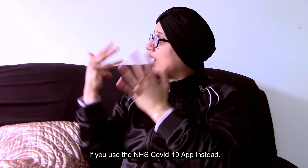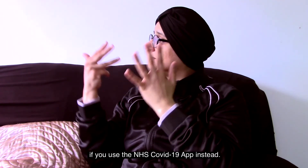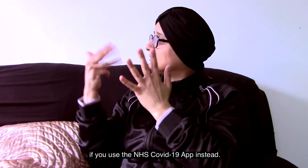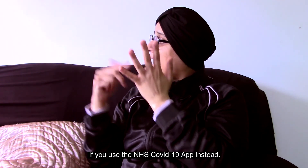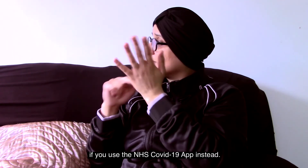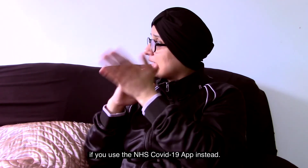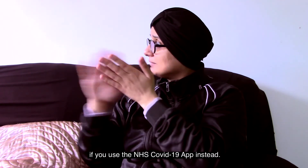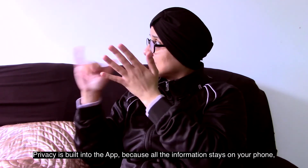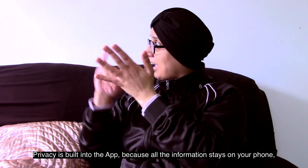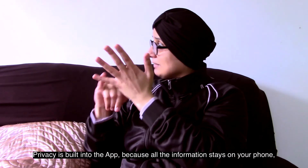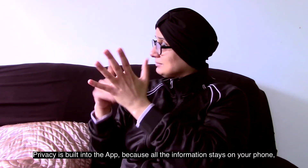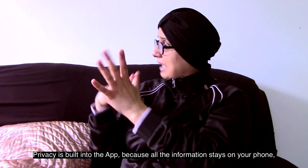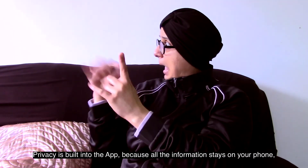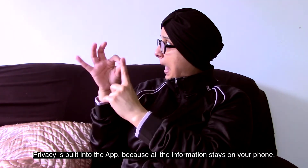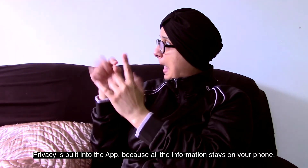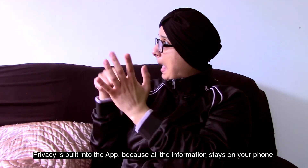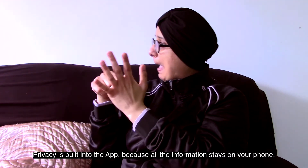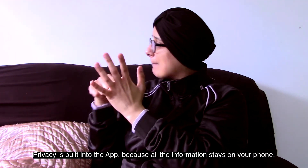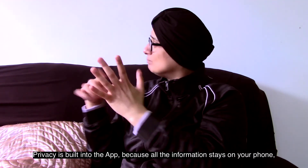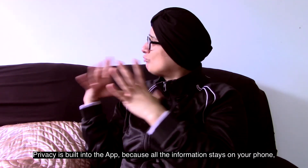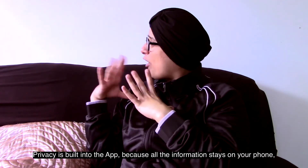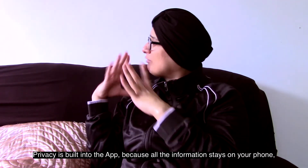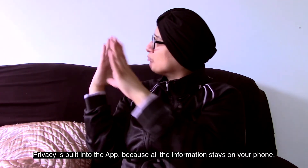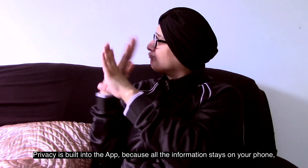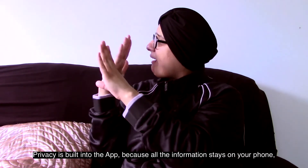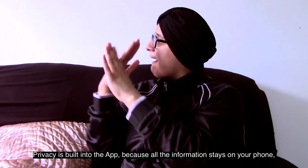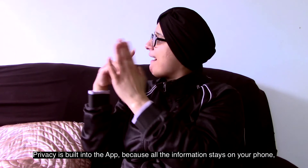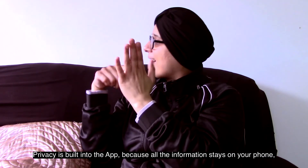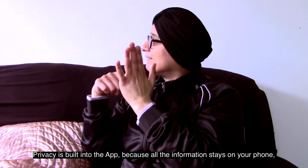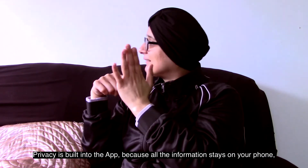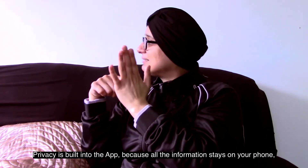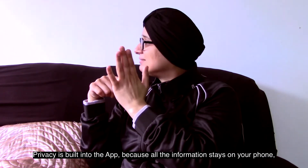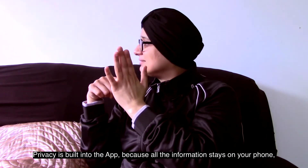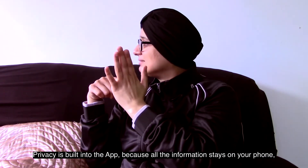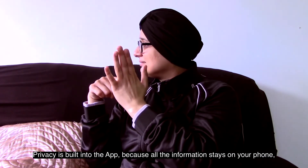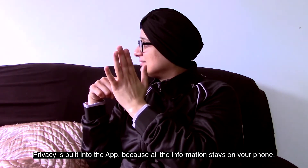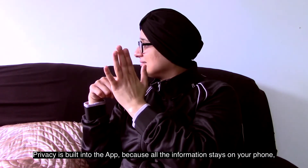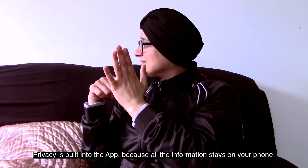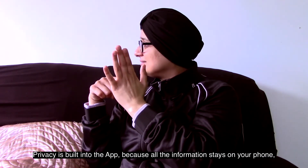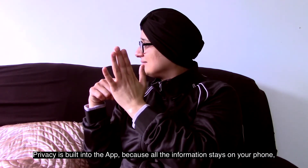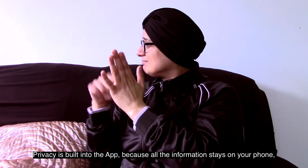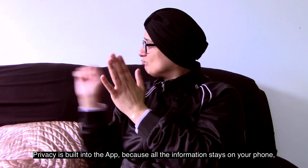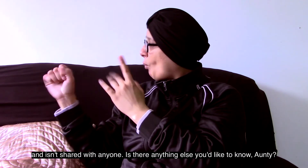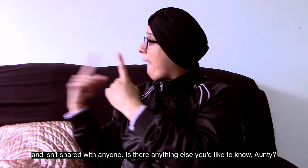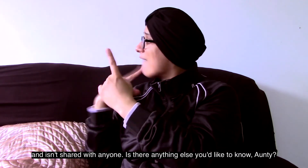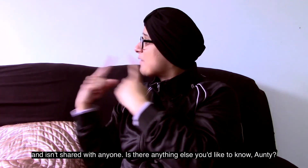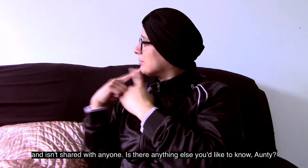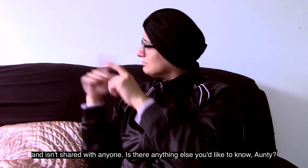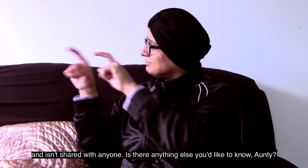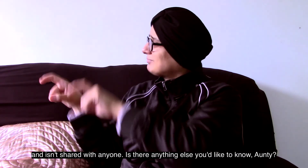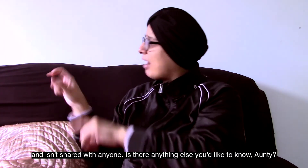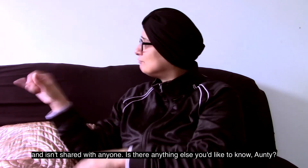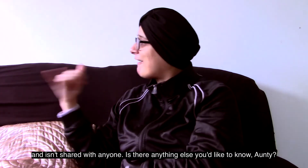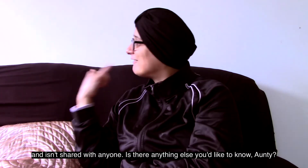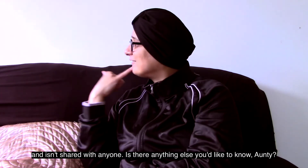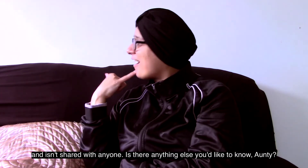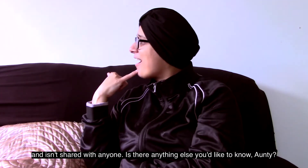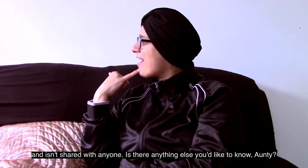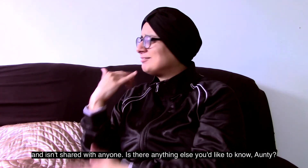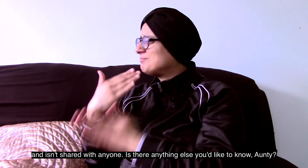Privacy is built into the app because all the information stays on your phone and isn't shared with anyone. Is there anything else you'd like to